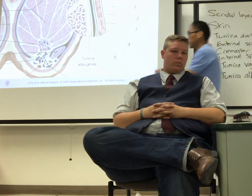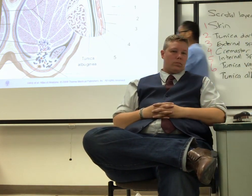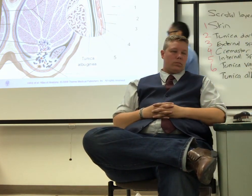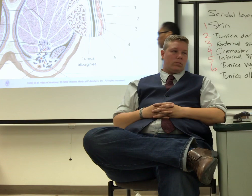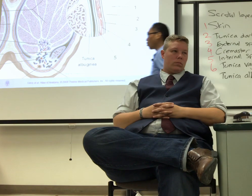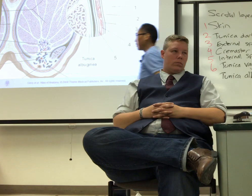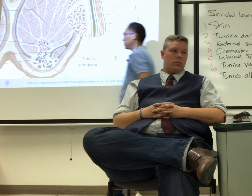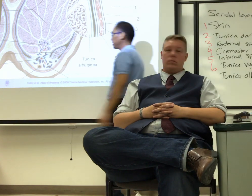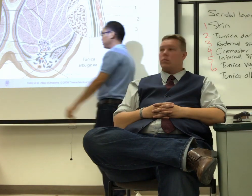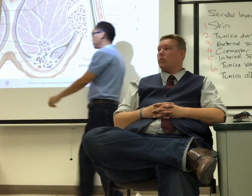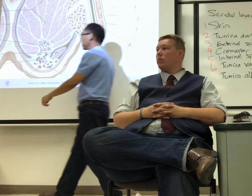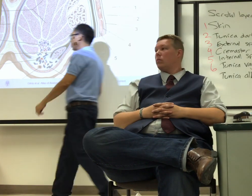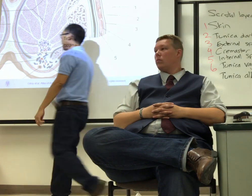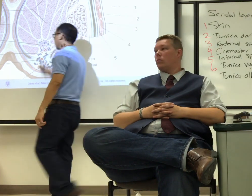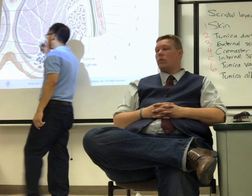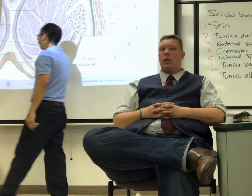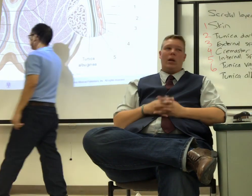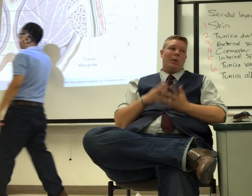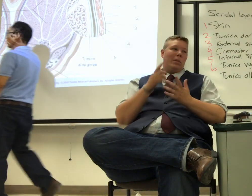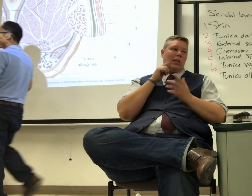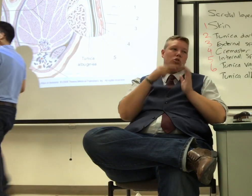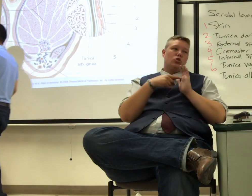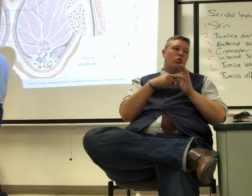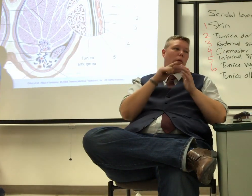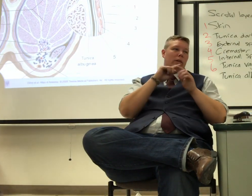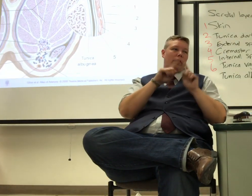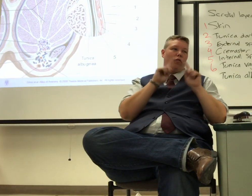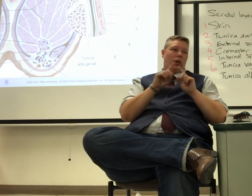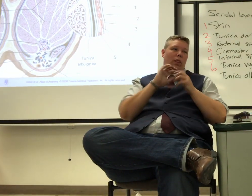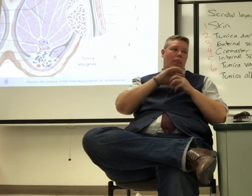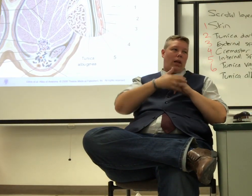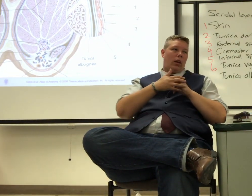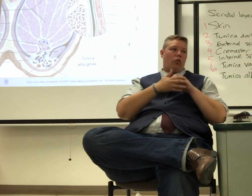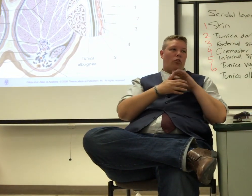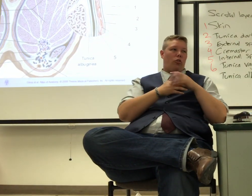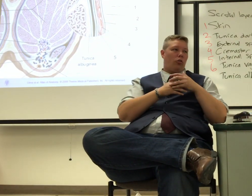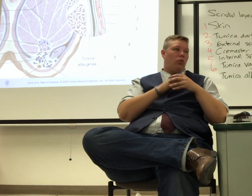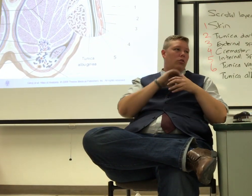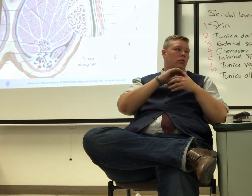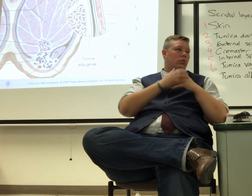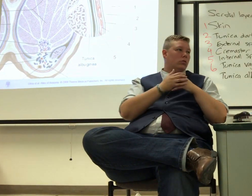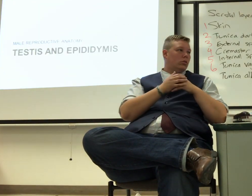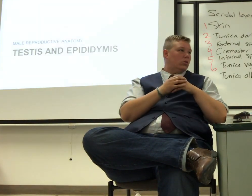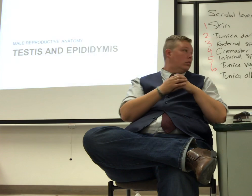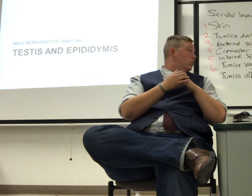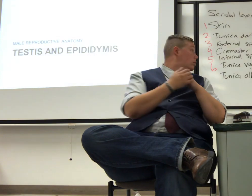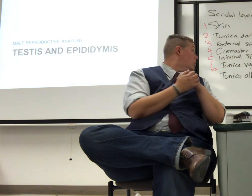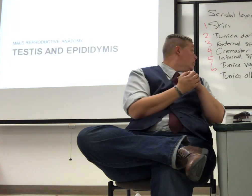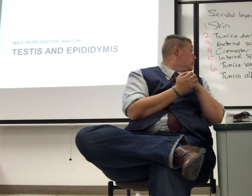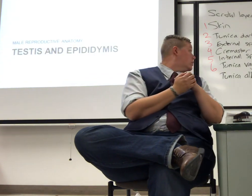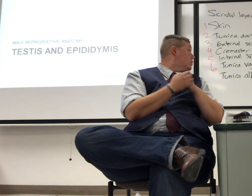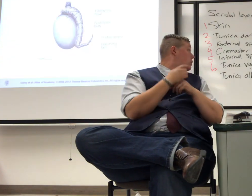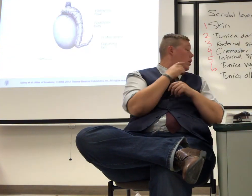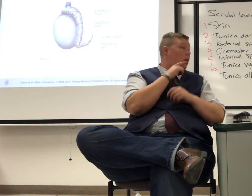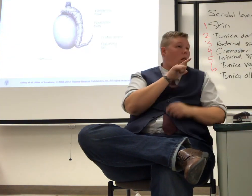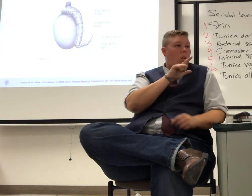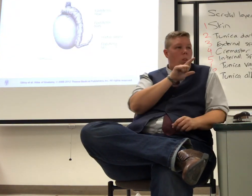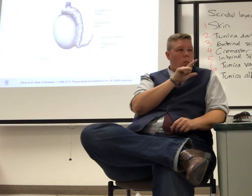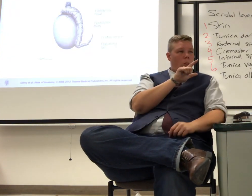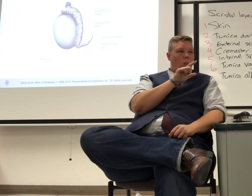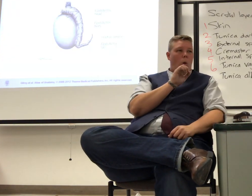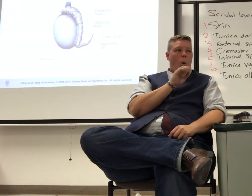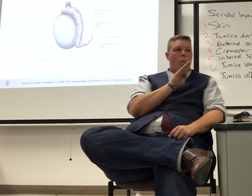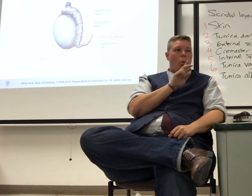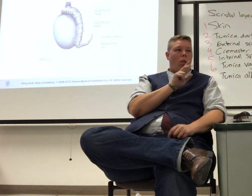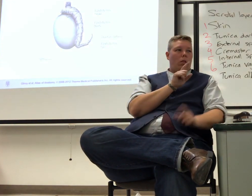But anyways, this is more meant to teach you just the layers leading up to that. If you look at the testes and epididymis, there's